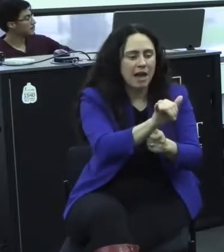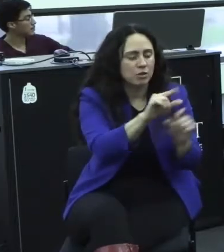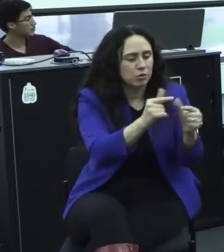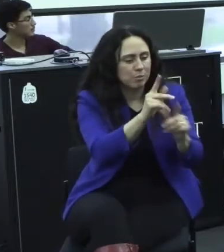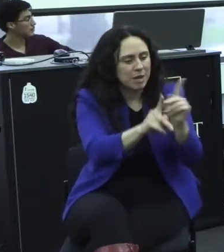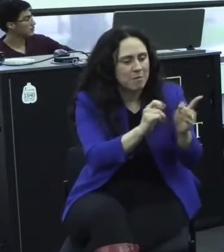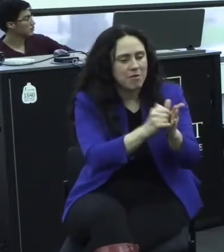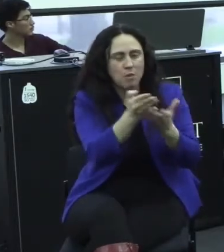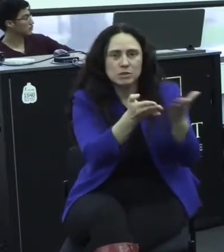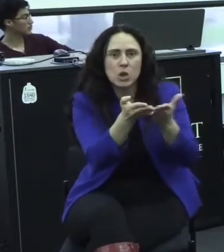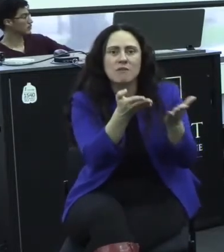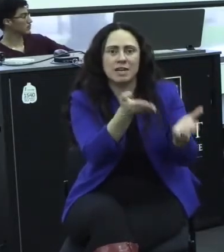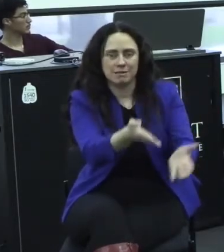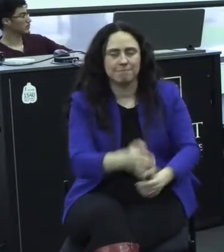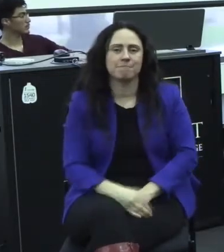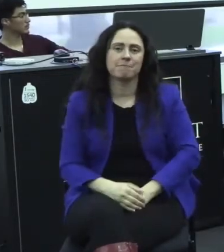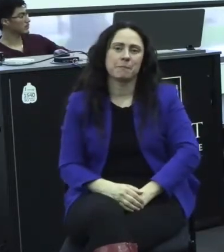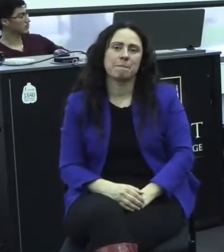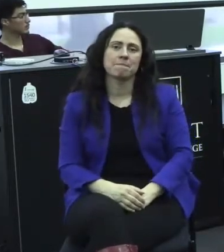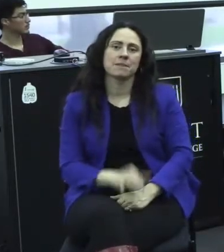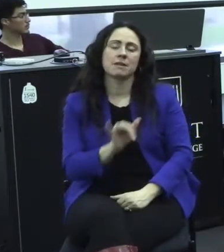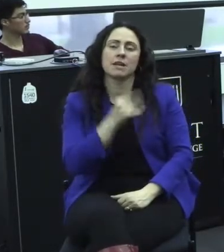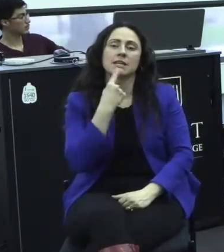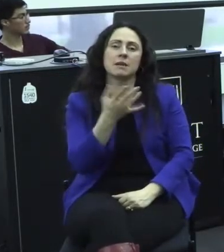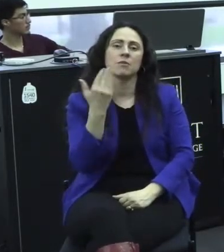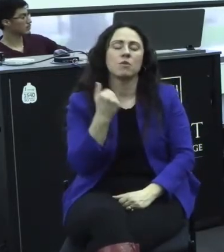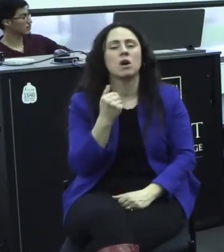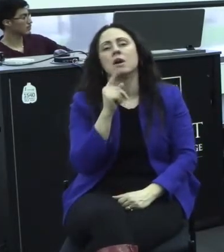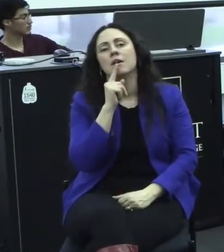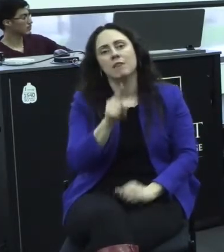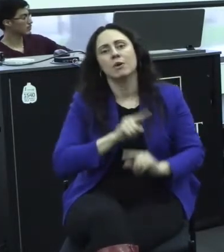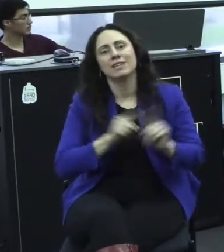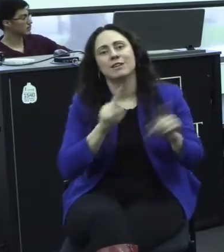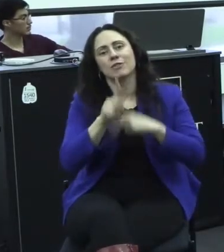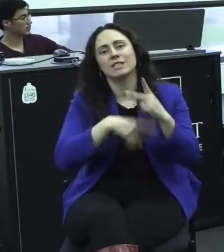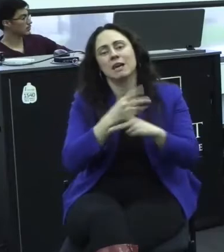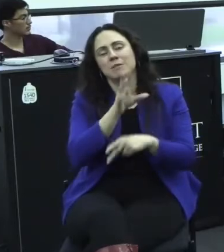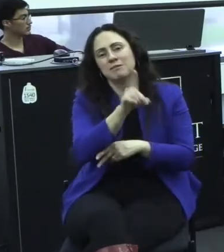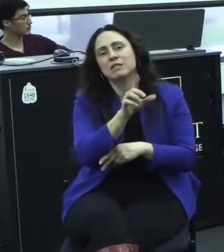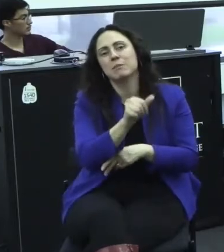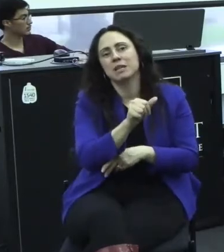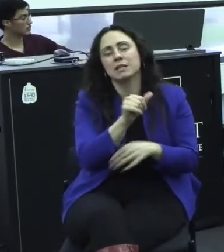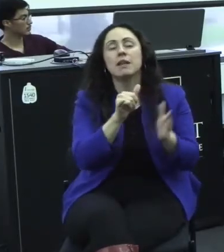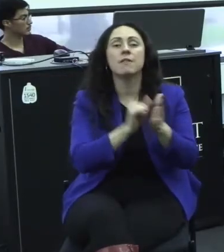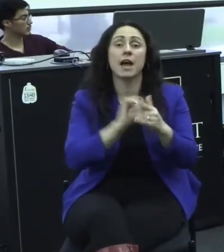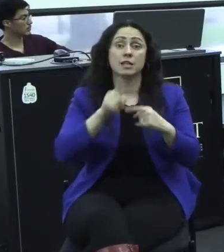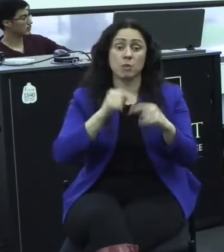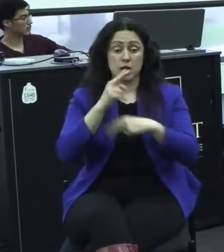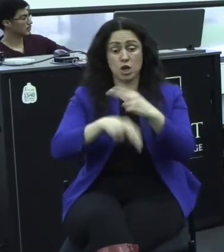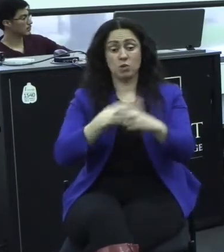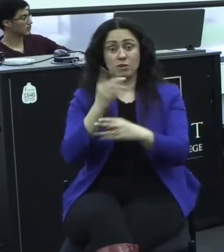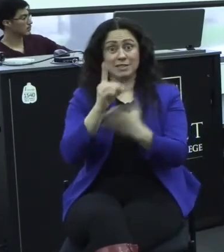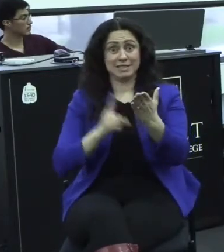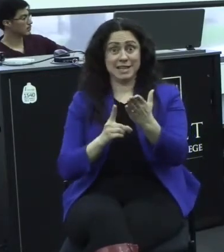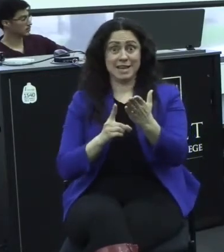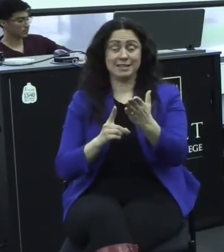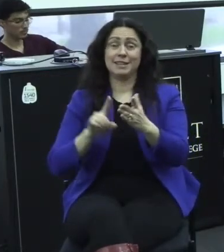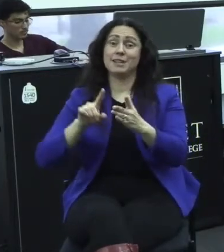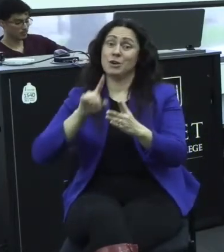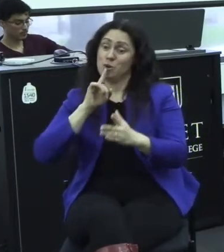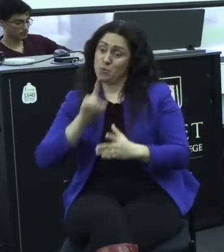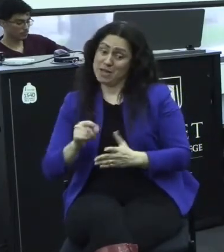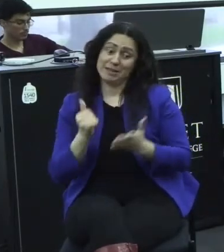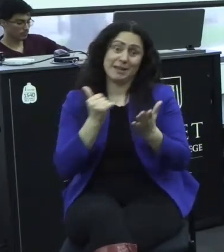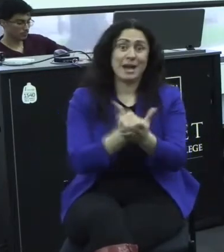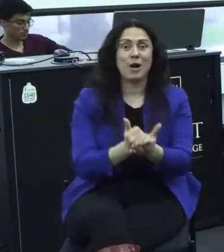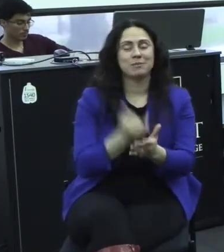we're serving. As I mentioned, there are very, very different types of disabilities, and that's when universal design starts talking, because the